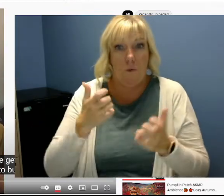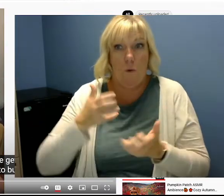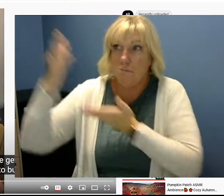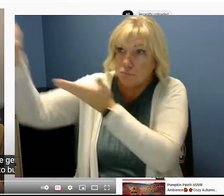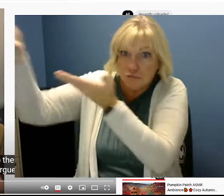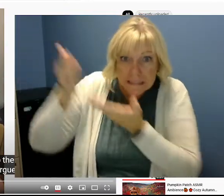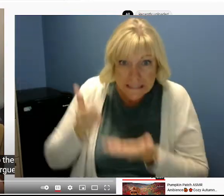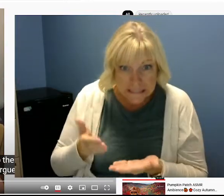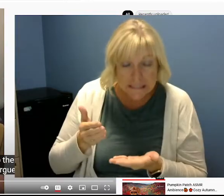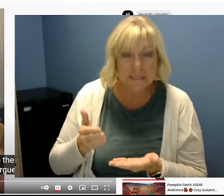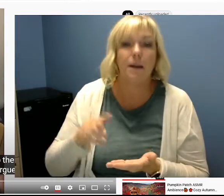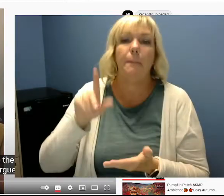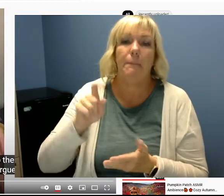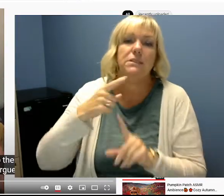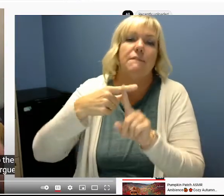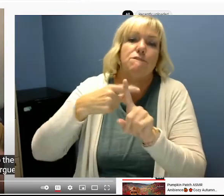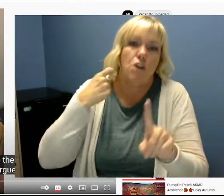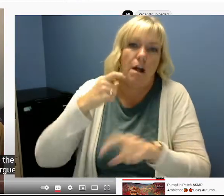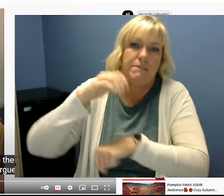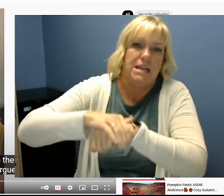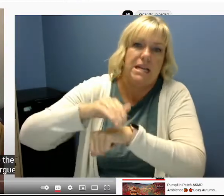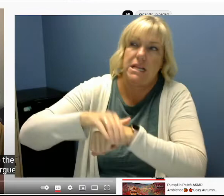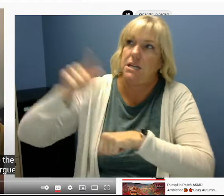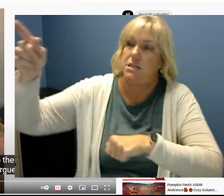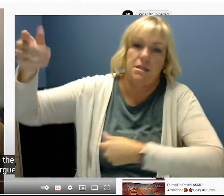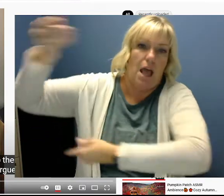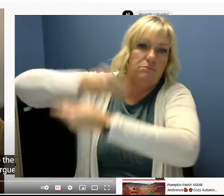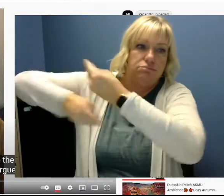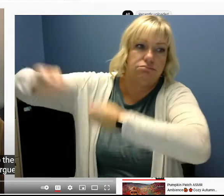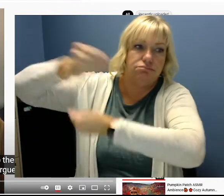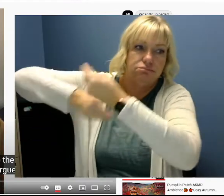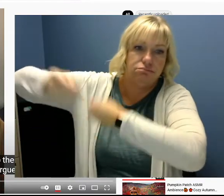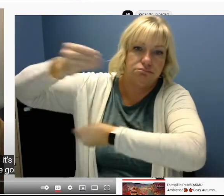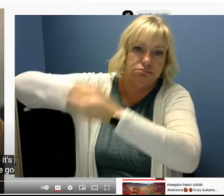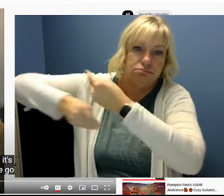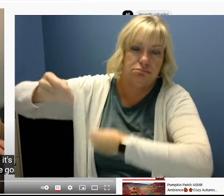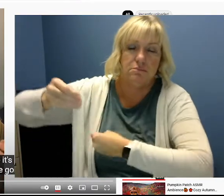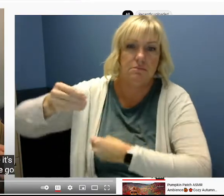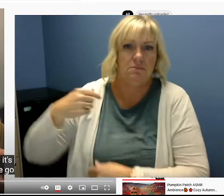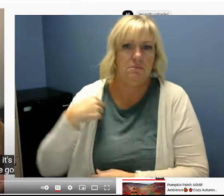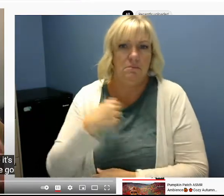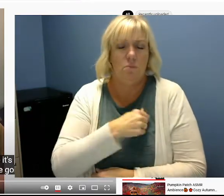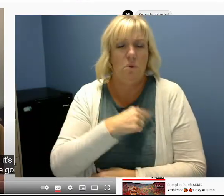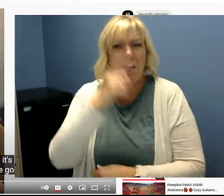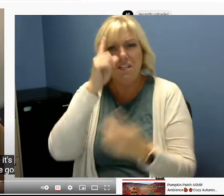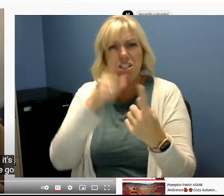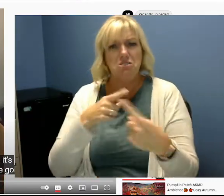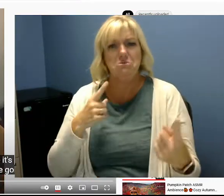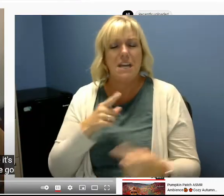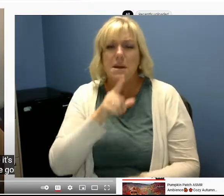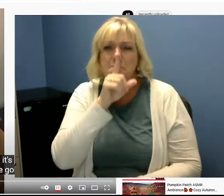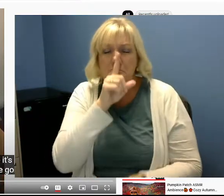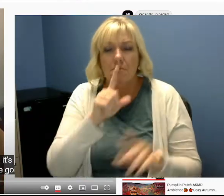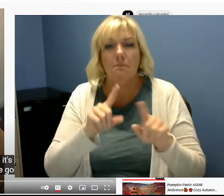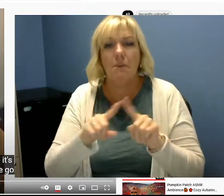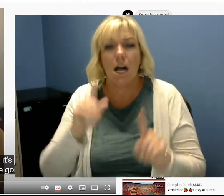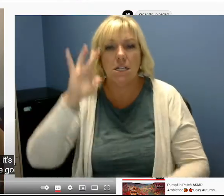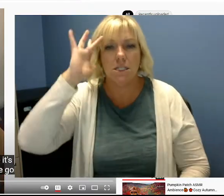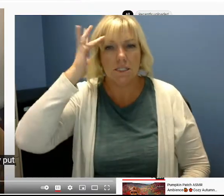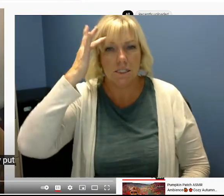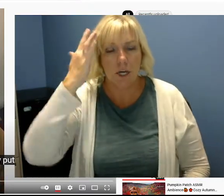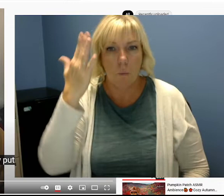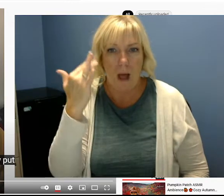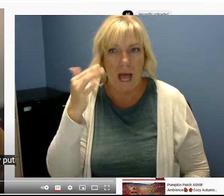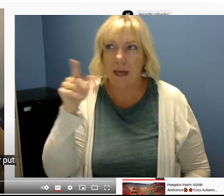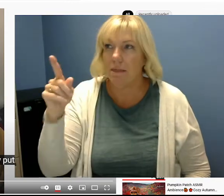colonies, we have to buy from England. So it just sets up the colonial relationship. We can't argue with that, but it's annoying because it's never been enforced, and now they're